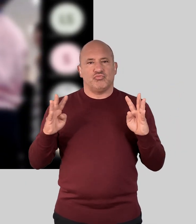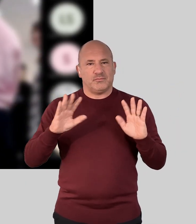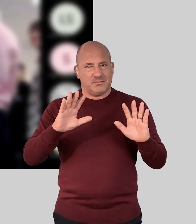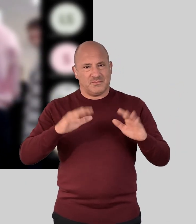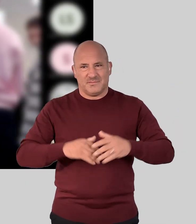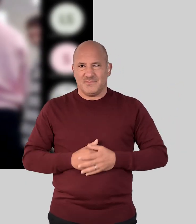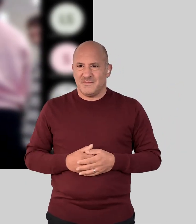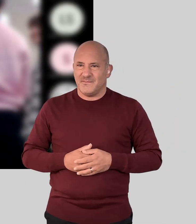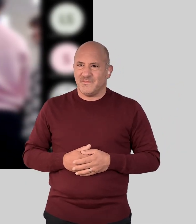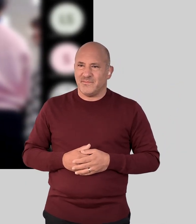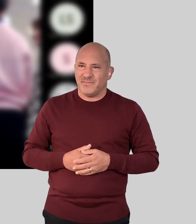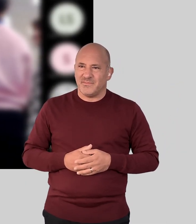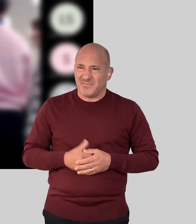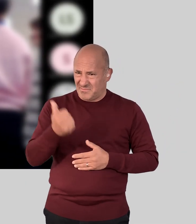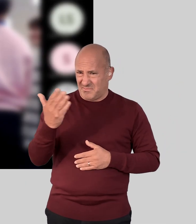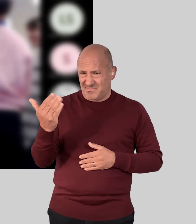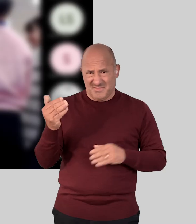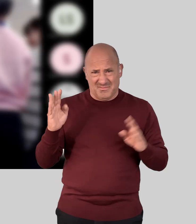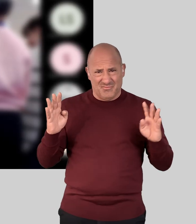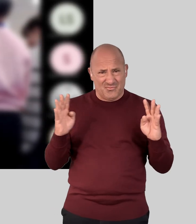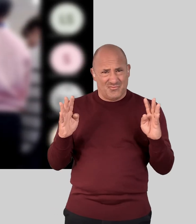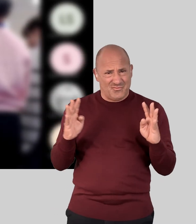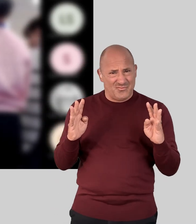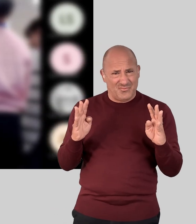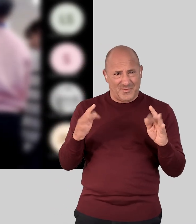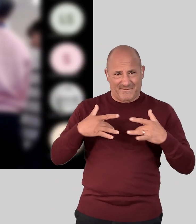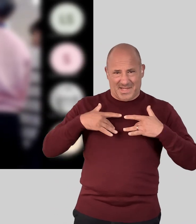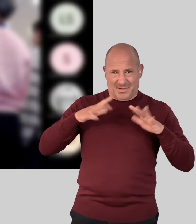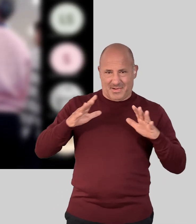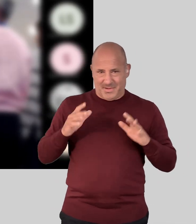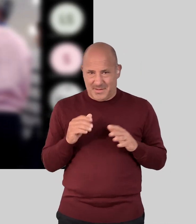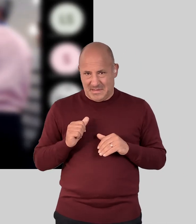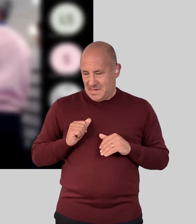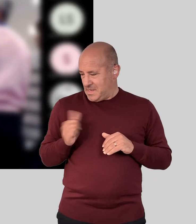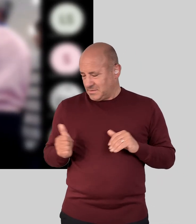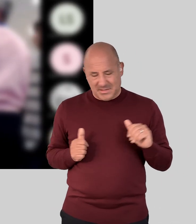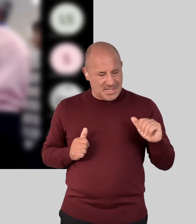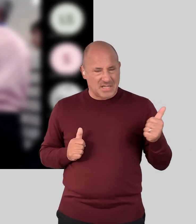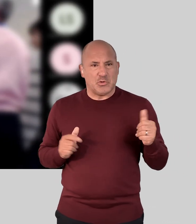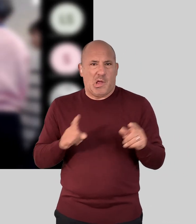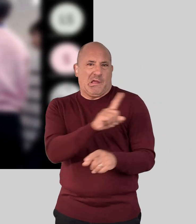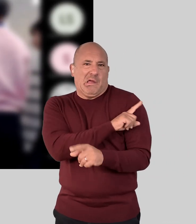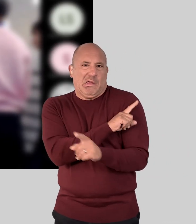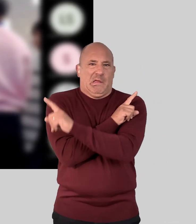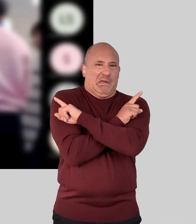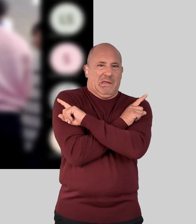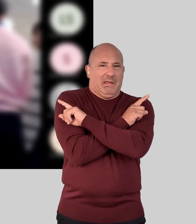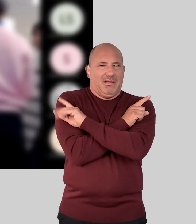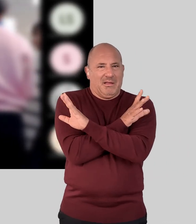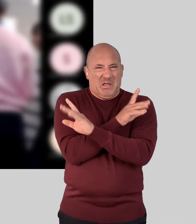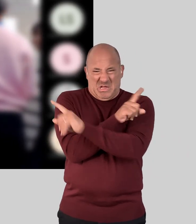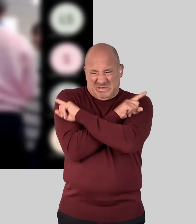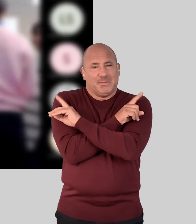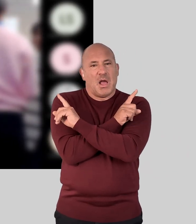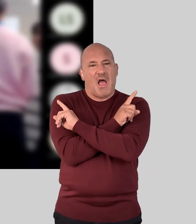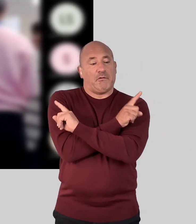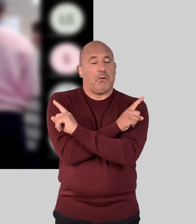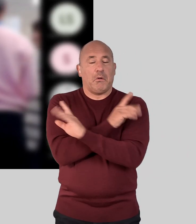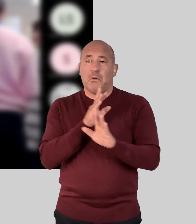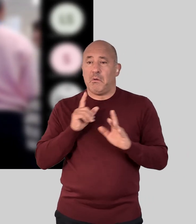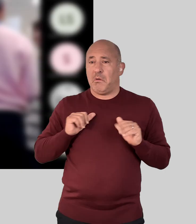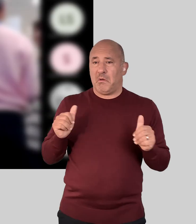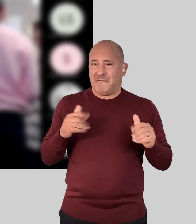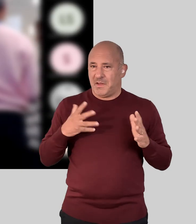join us. Yeah. To get a sense of standing in this small space next to people. You're